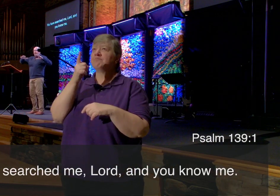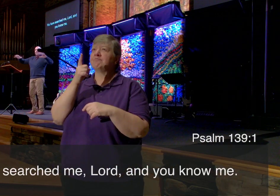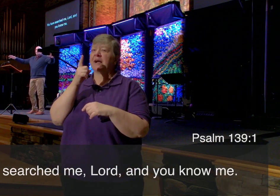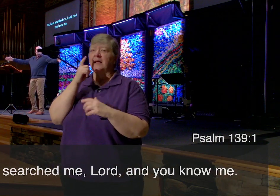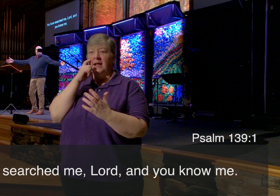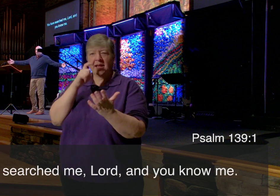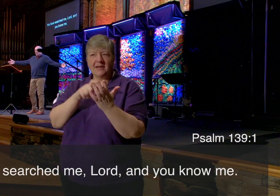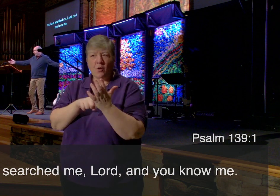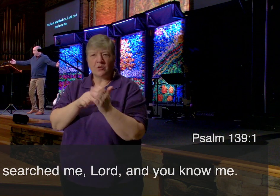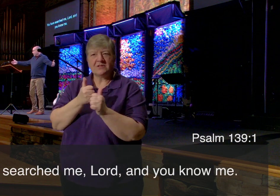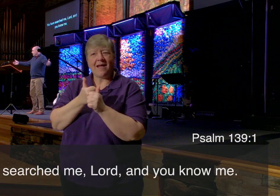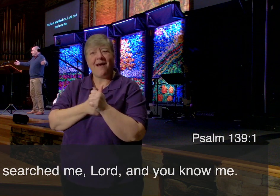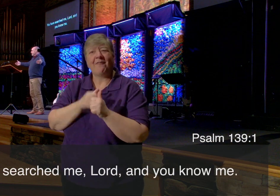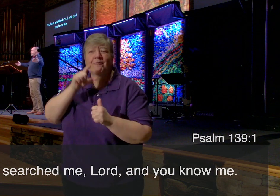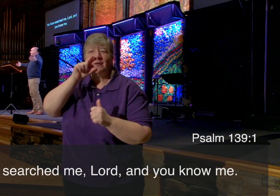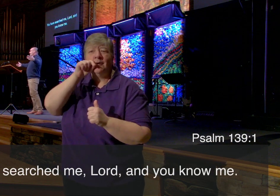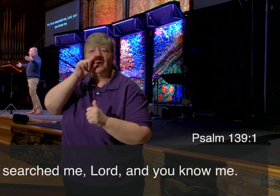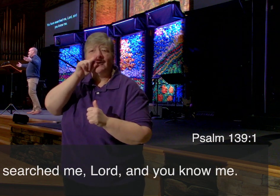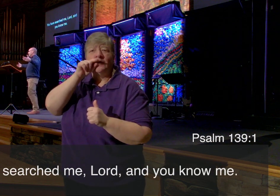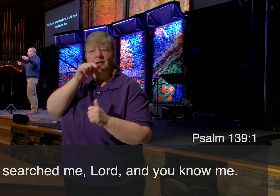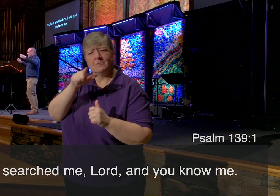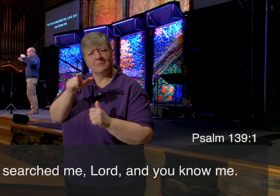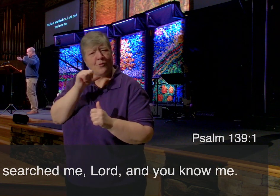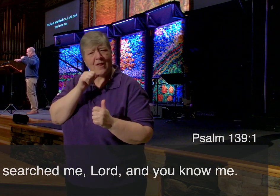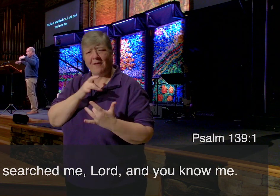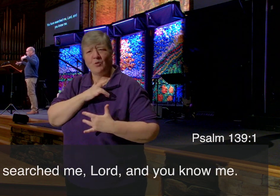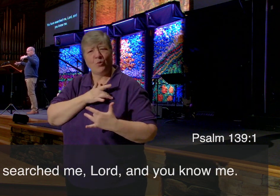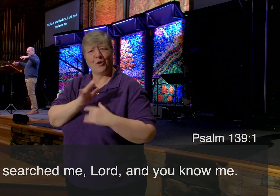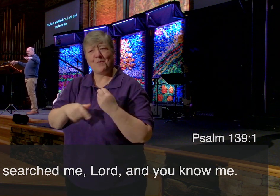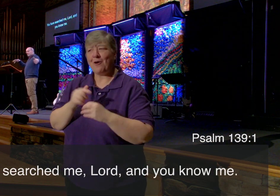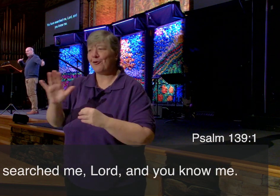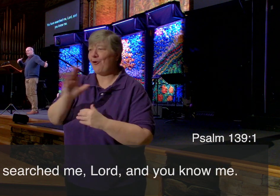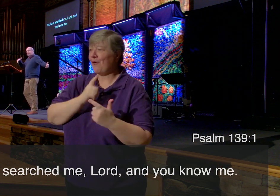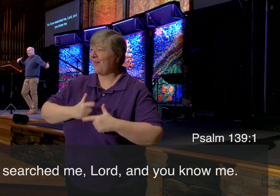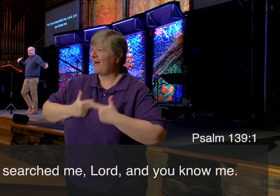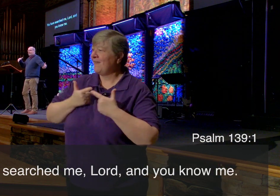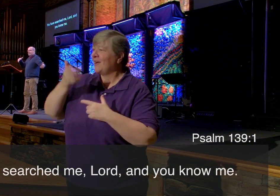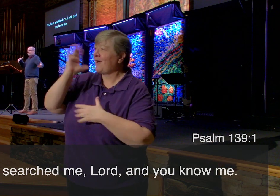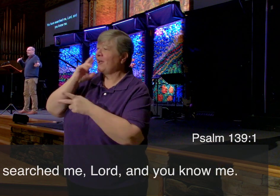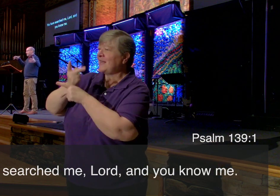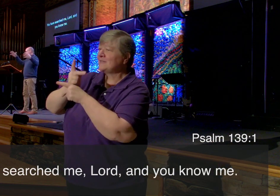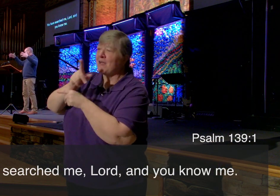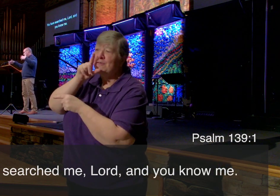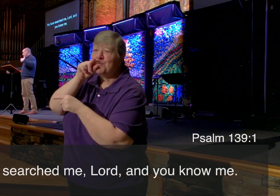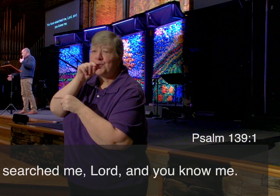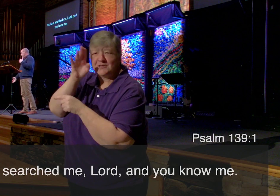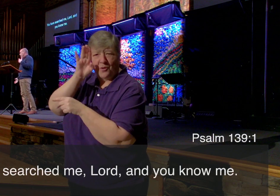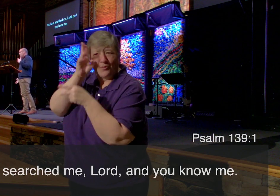notices every sparrow. You don't have to worry about your life. God takes care of the sparrows. He's going to take